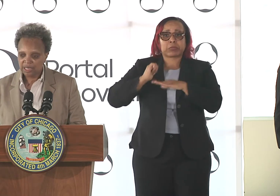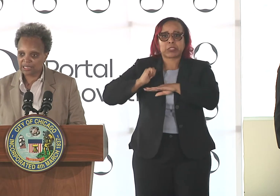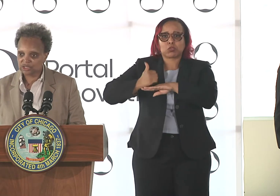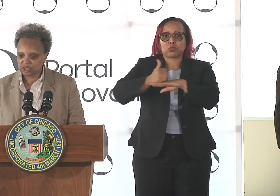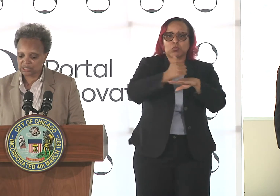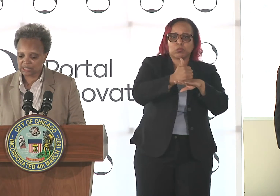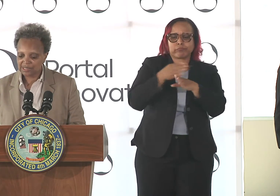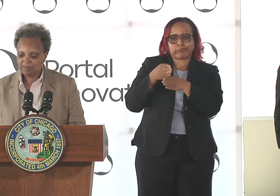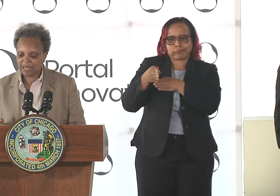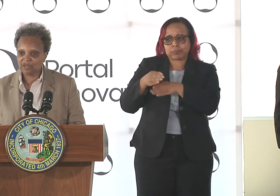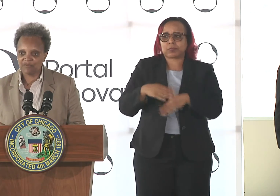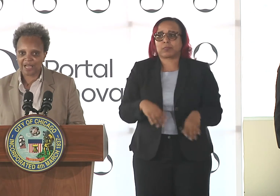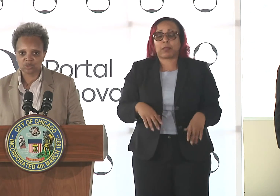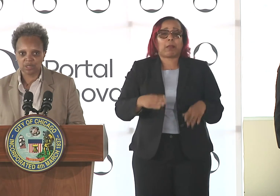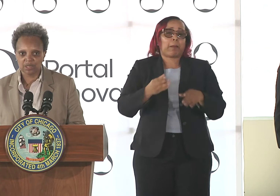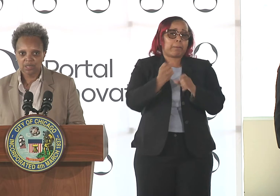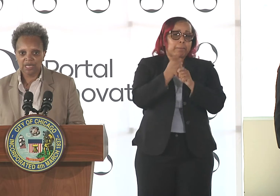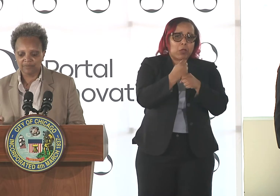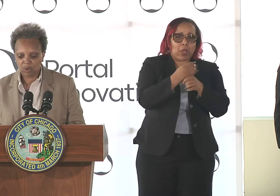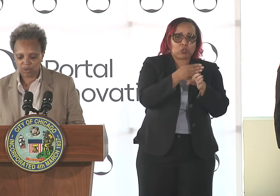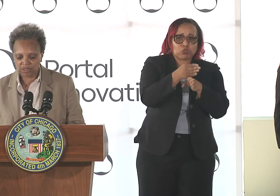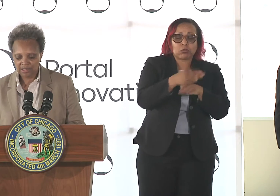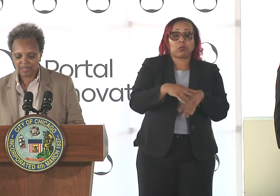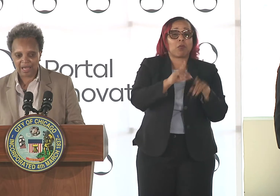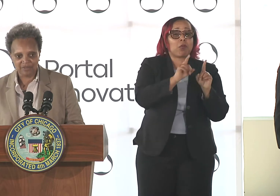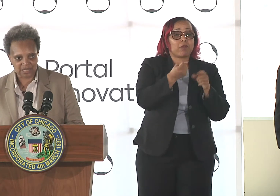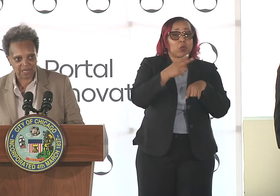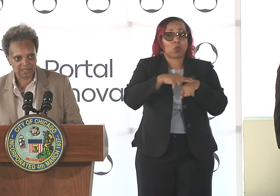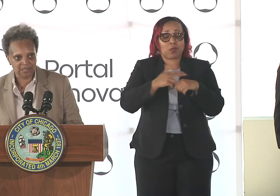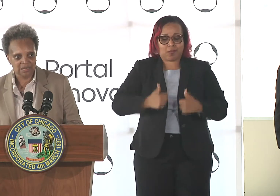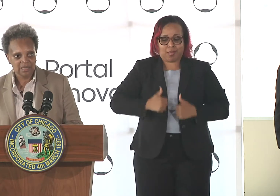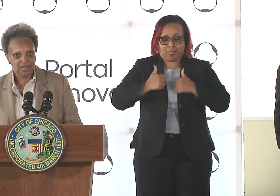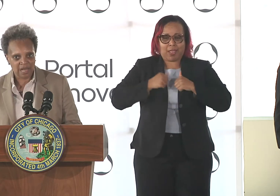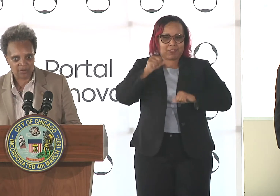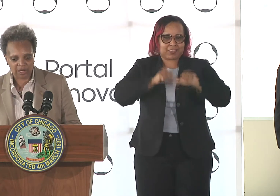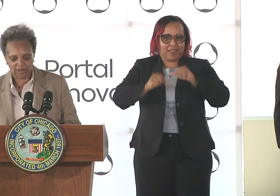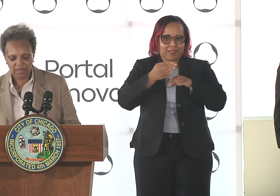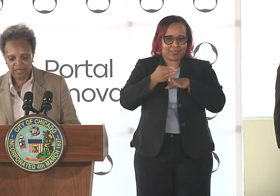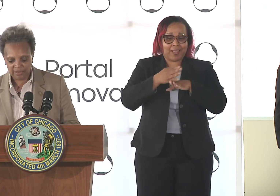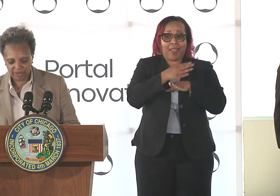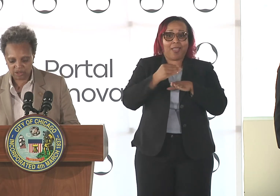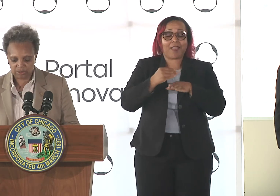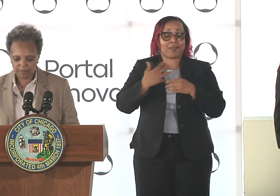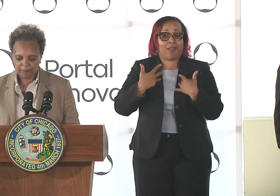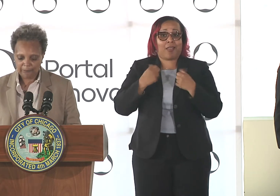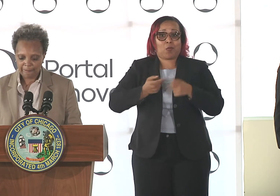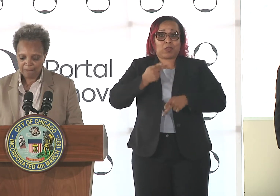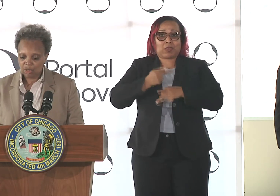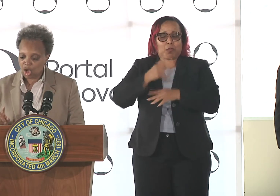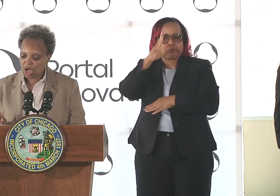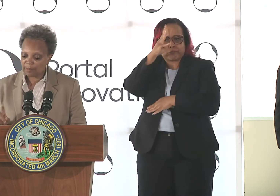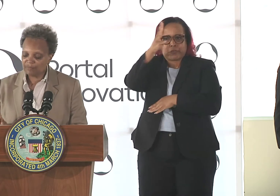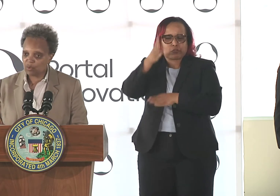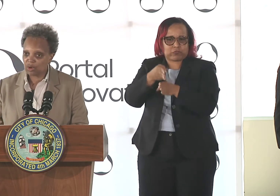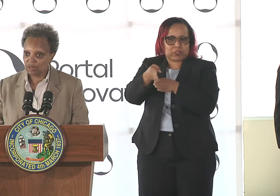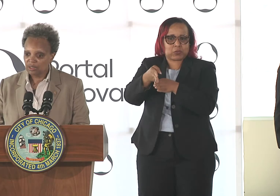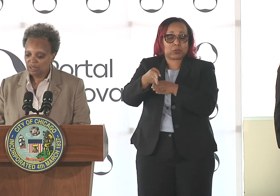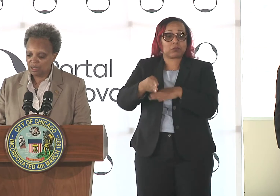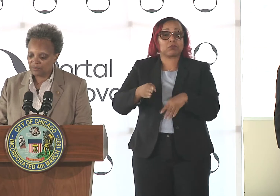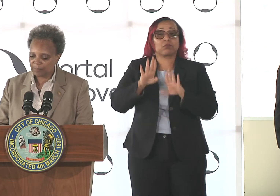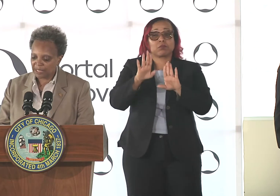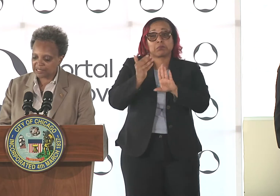distribution and logistics, manufacturing, and of course, life sciences and healthcare innovation. Long